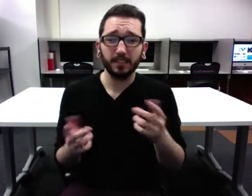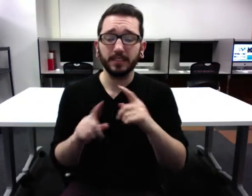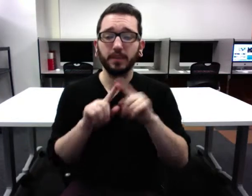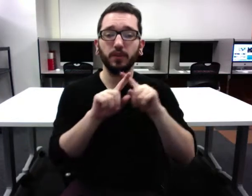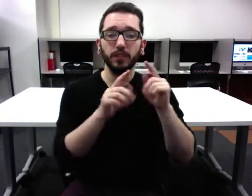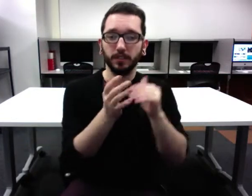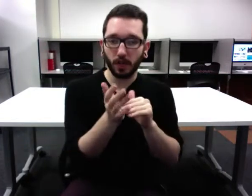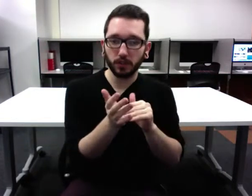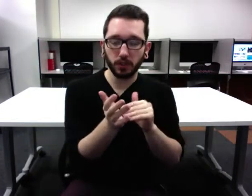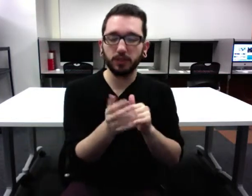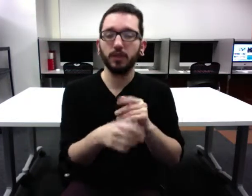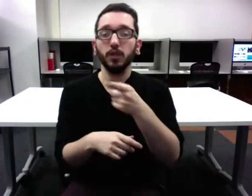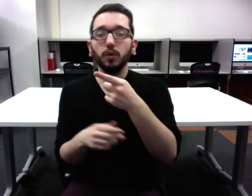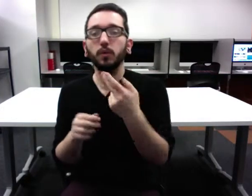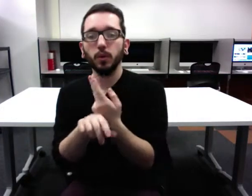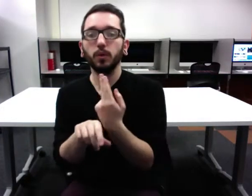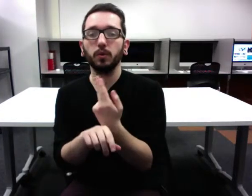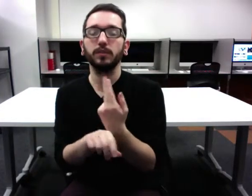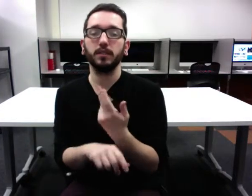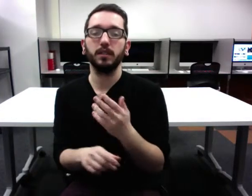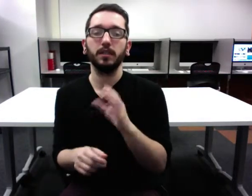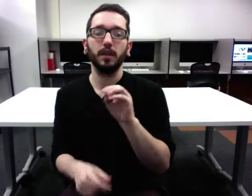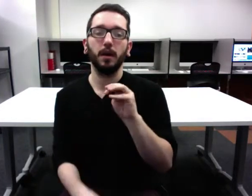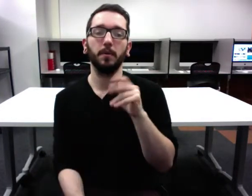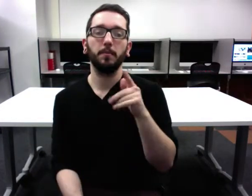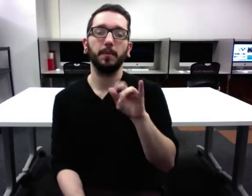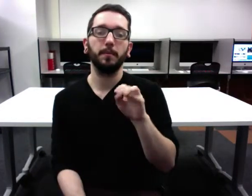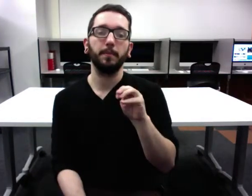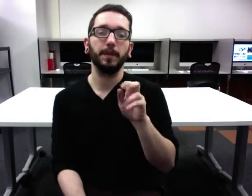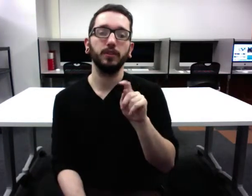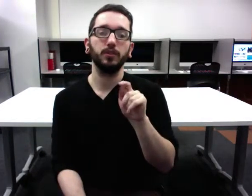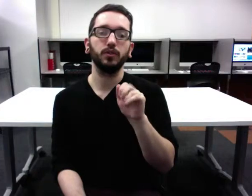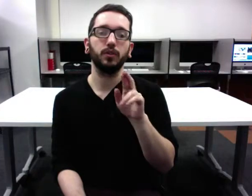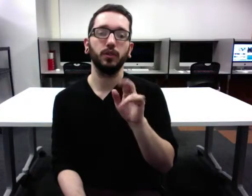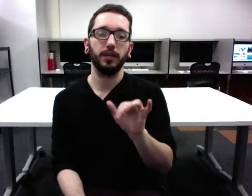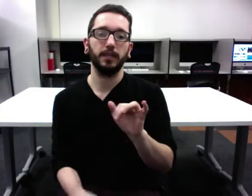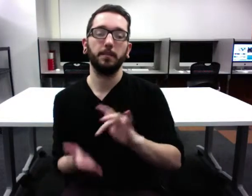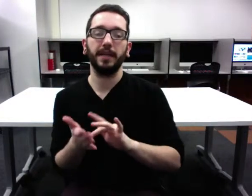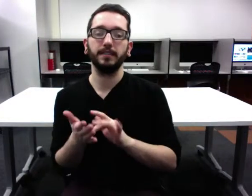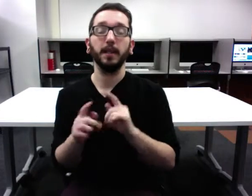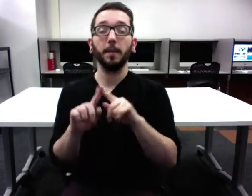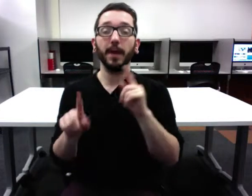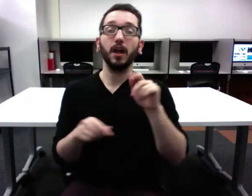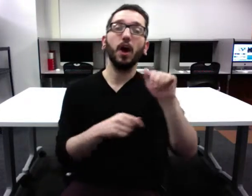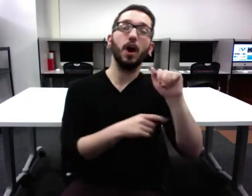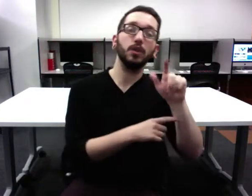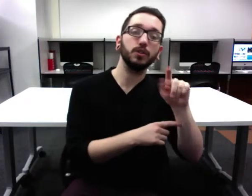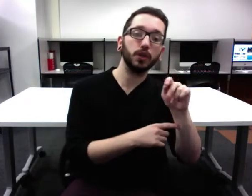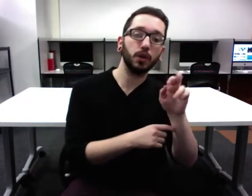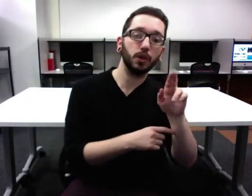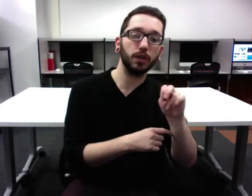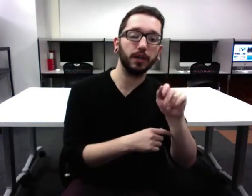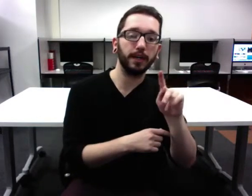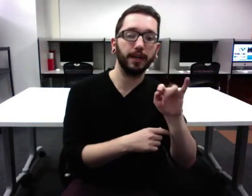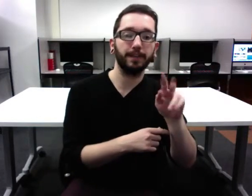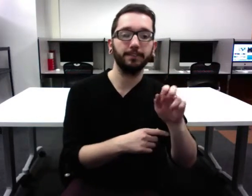using complementary medicine. Alternative is when these strategies are used in place of conventional practice, and